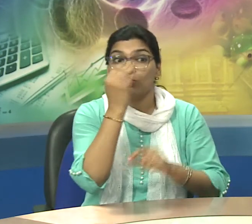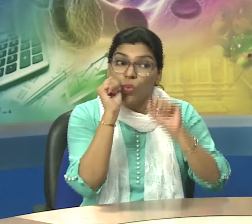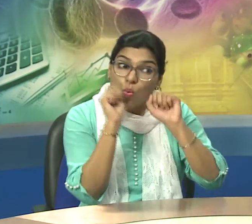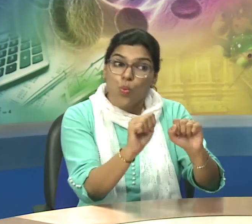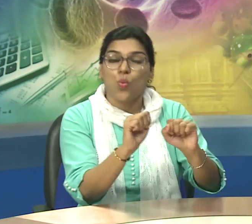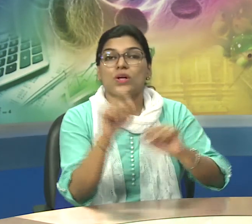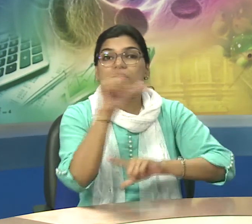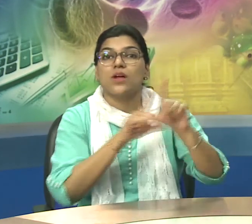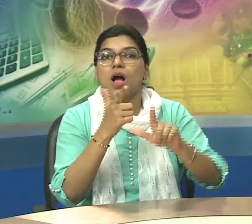Begum,